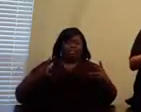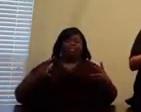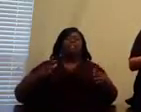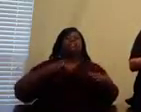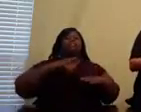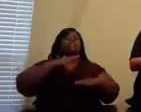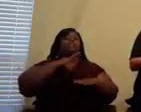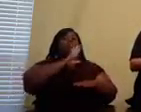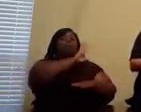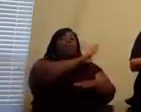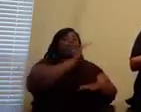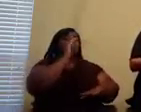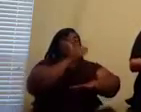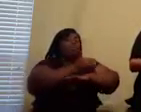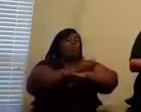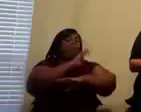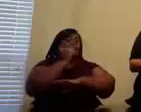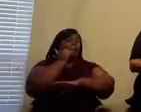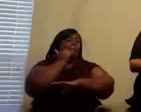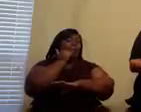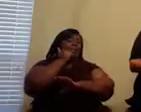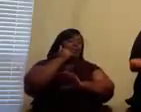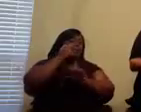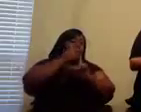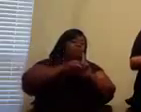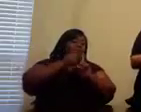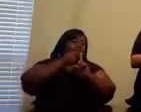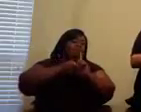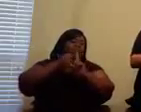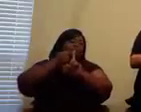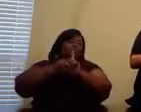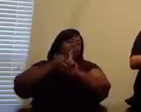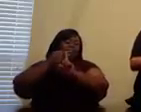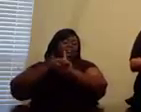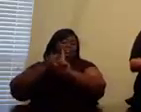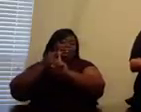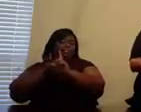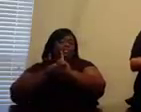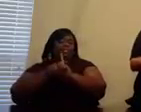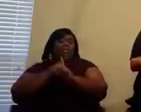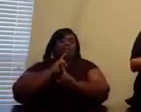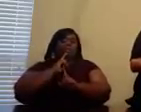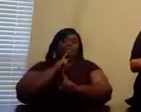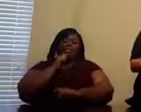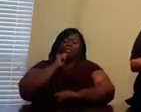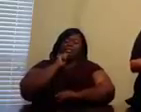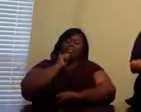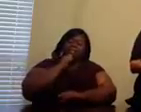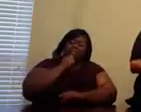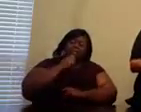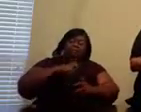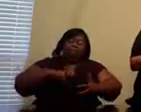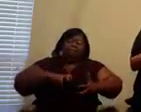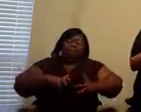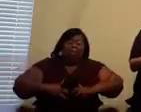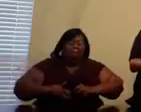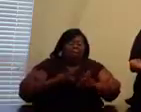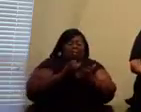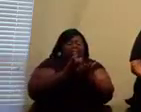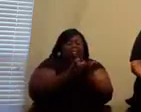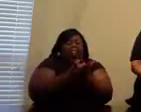daughter, when she has her period every single month, she has it really bad. She's in her bed, she's crying,